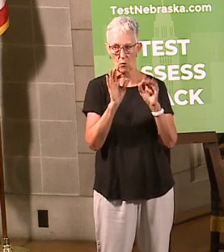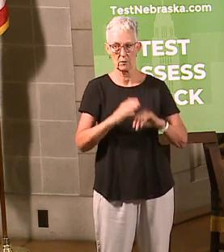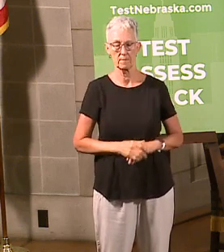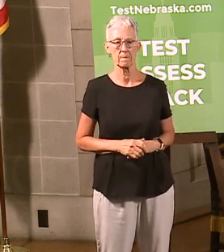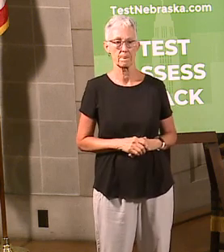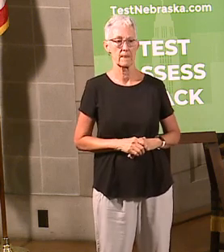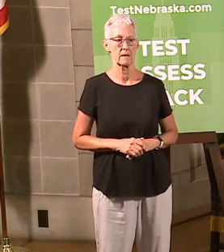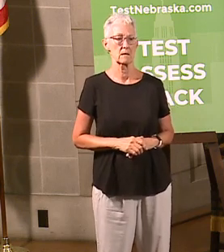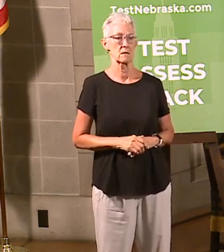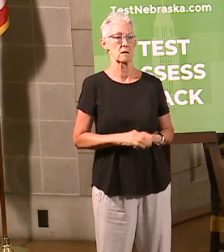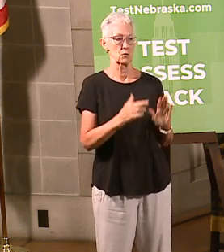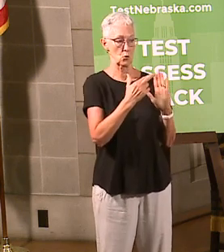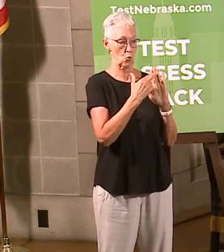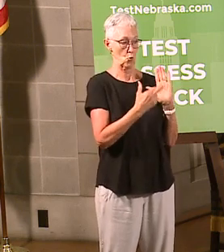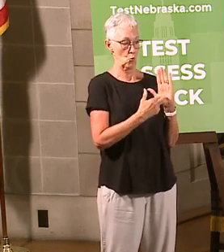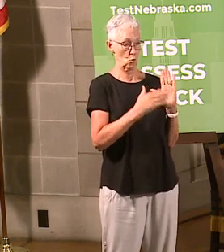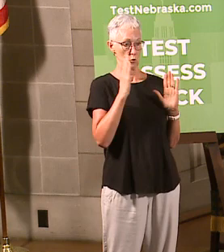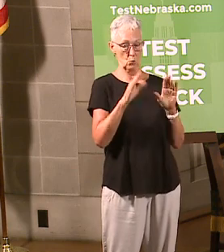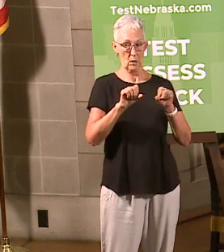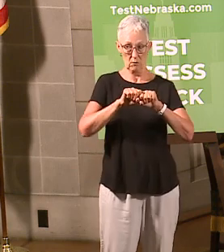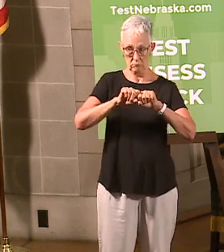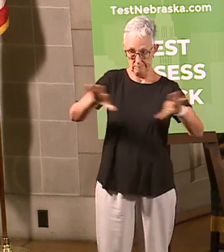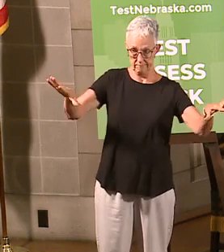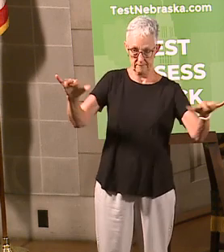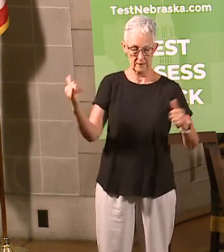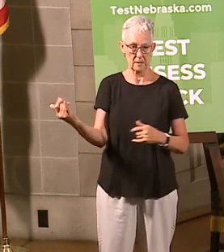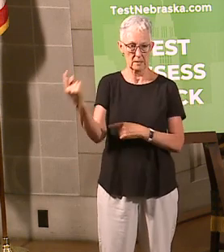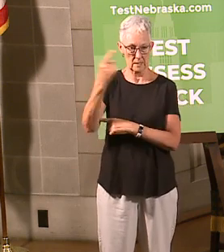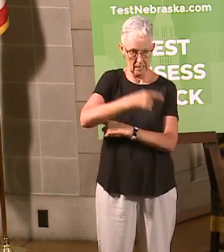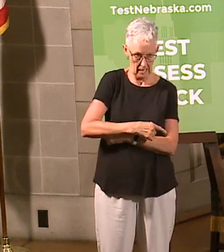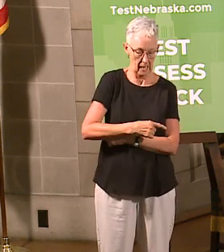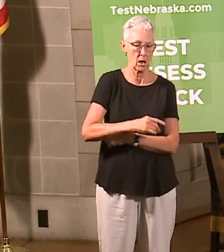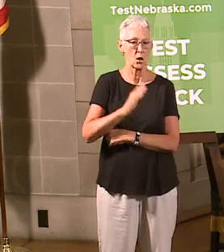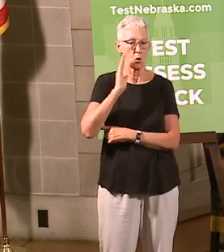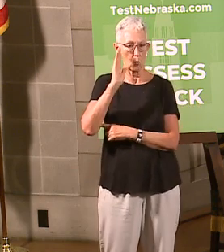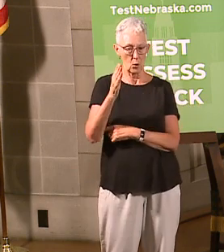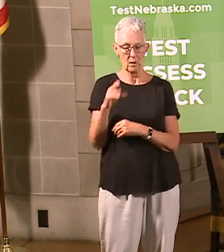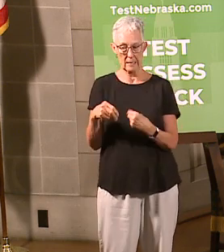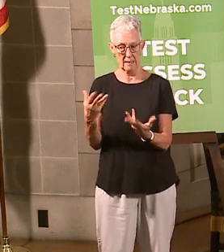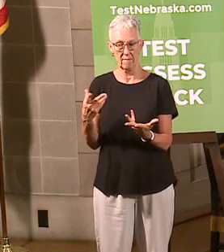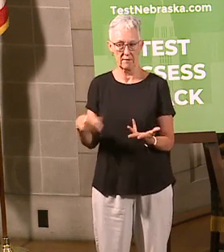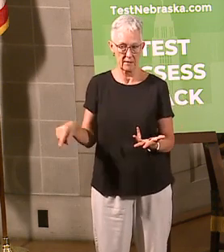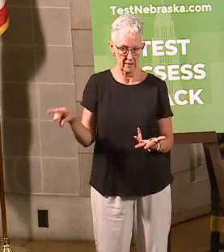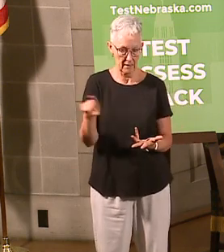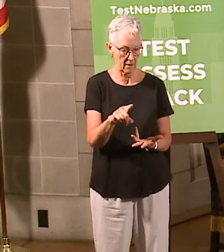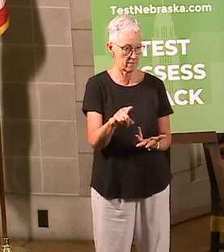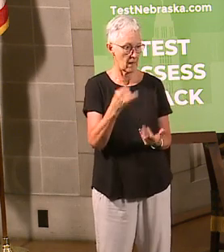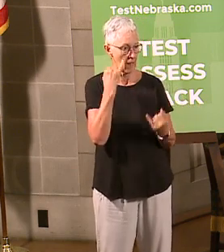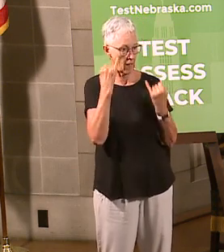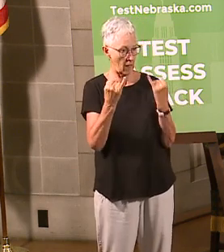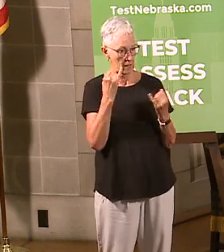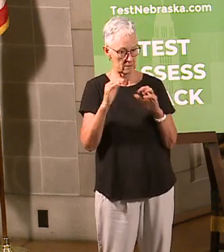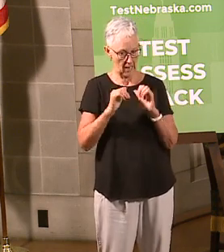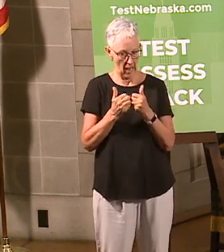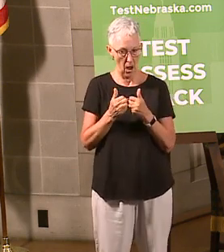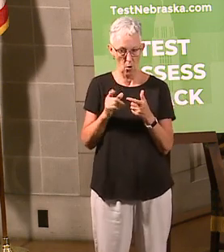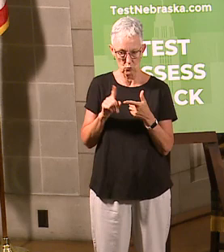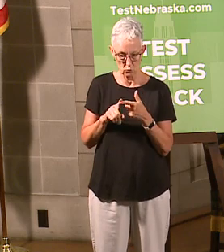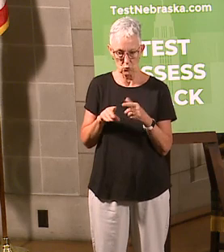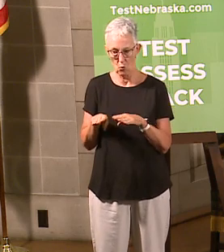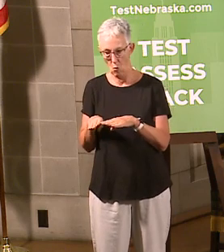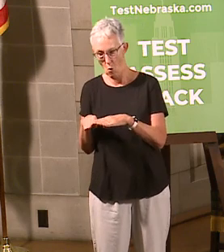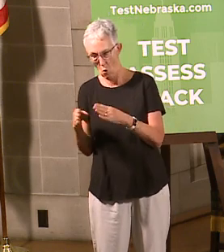out today provides information on easing restrictions while maintaining the safety of residents. It